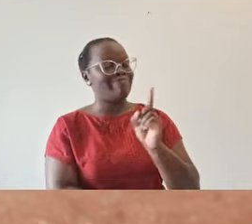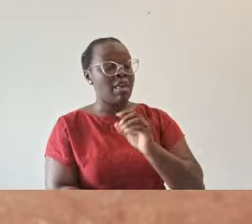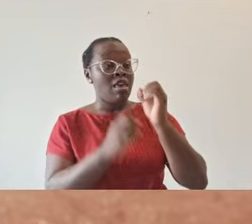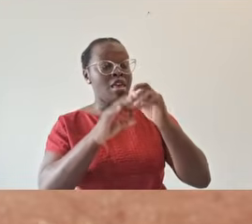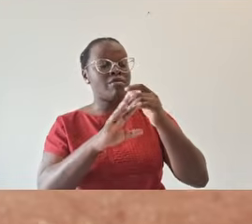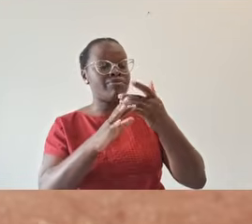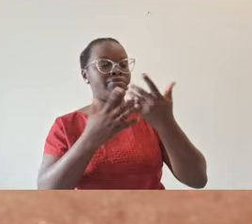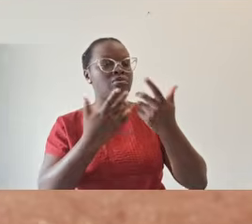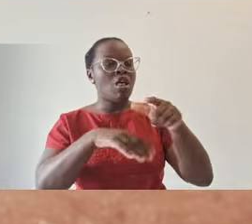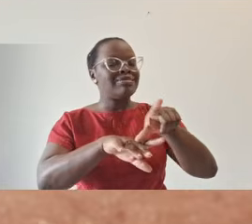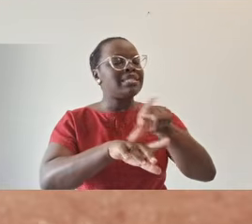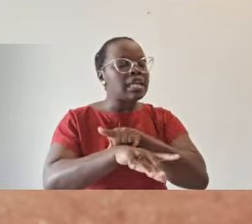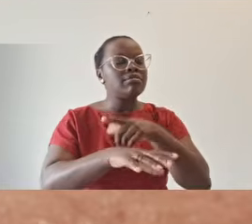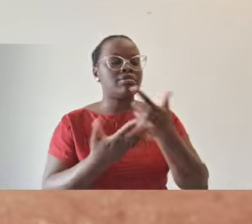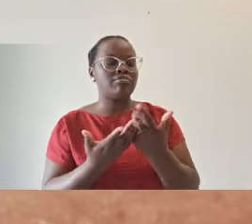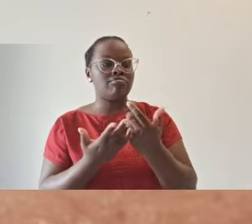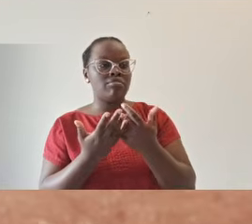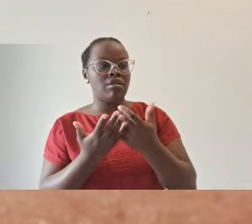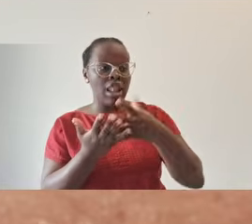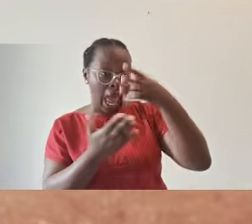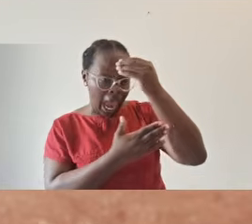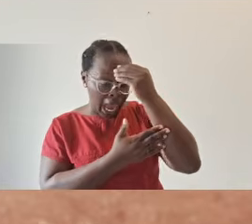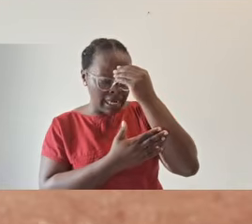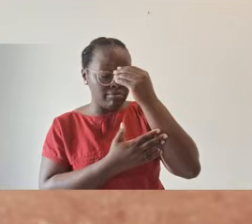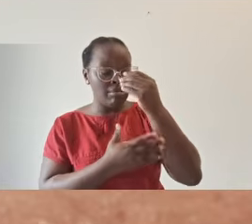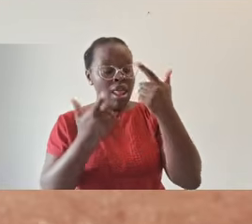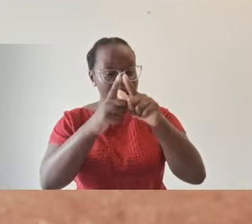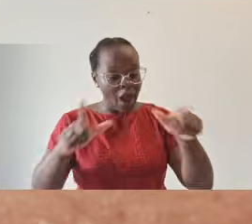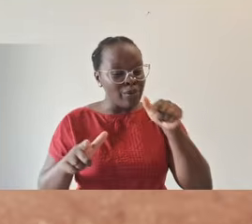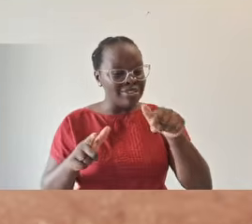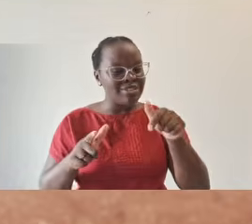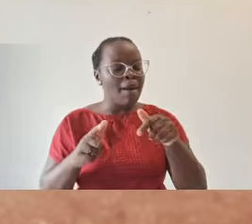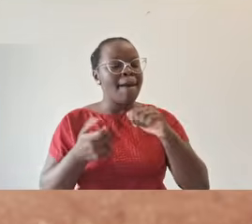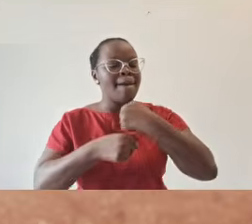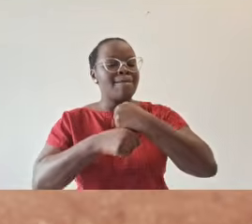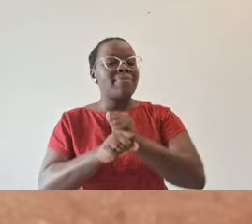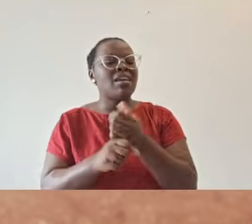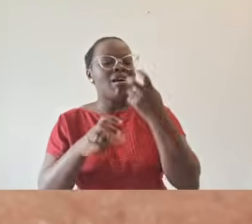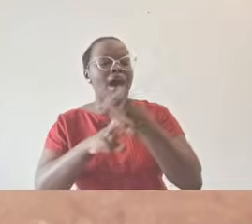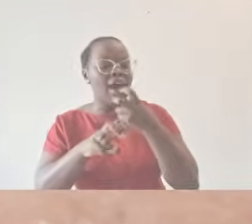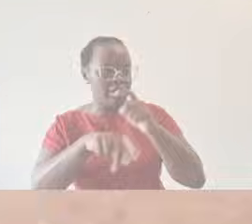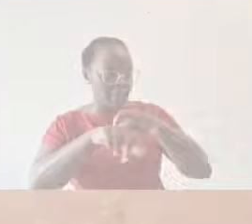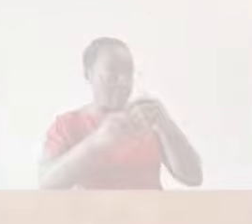affects literacy, communication, and overall learning outcomes. Early exposure to language is essential for cognitive